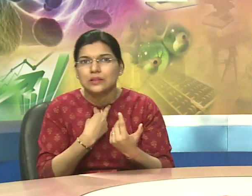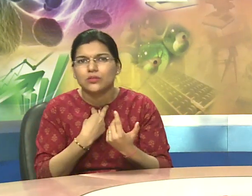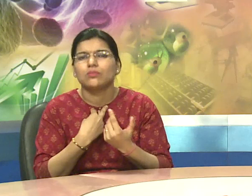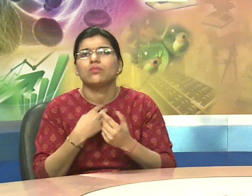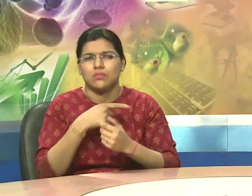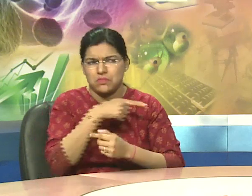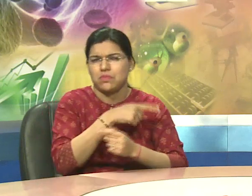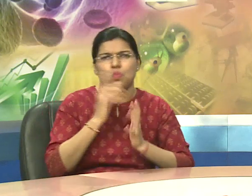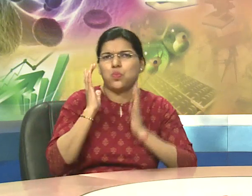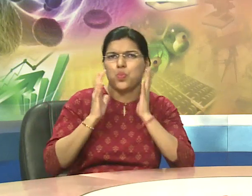etc. etc.